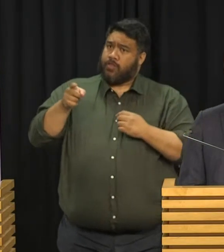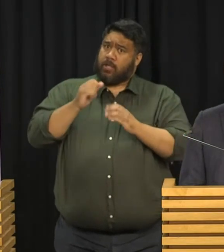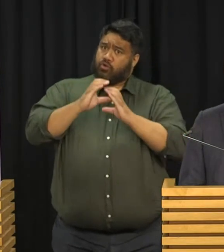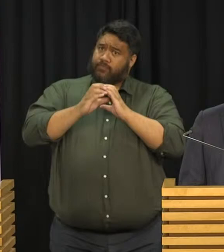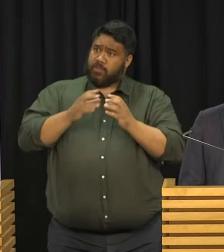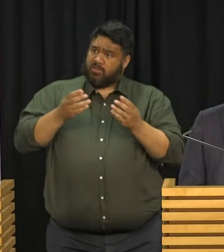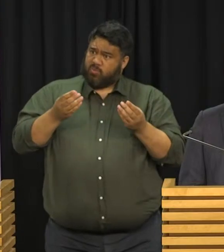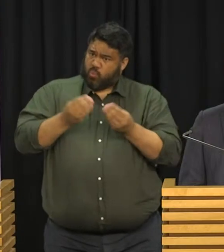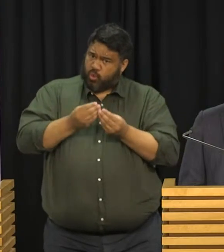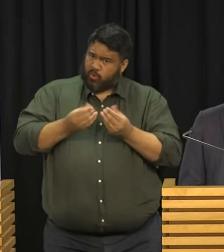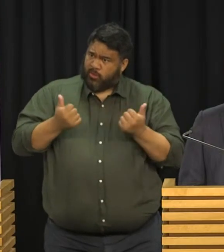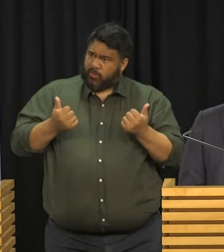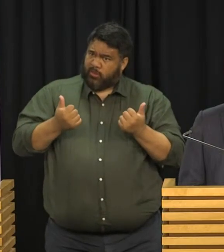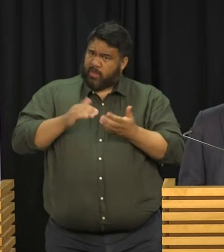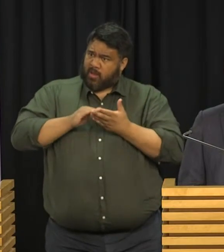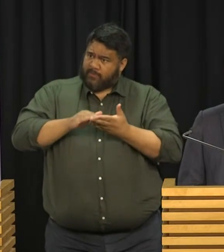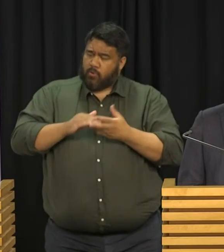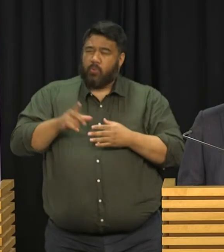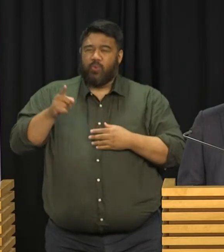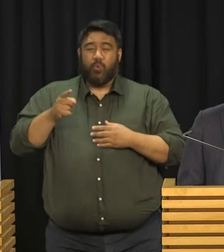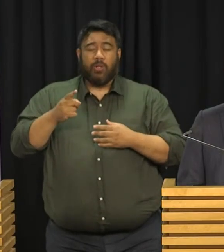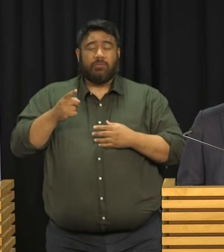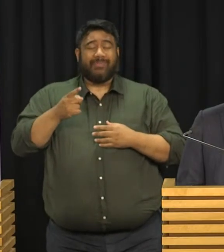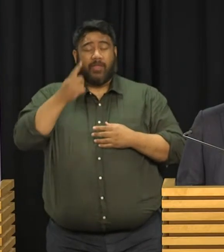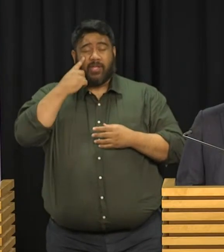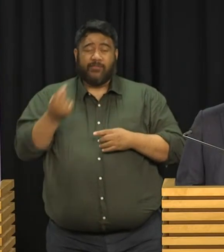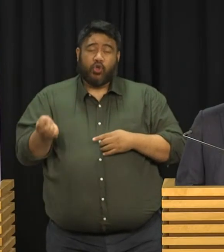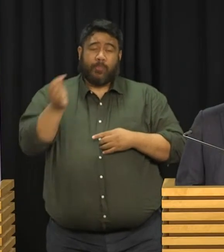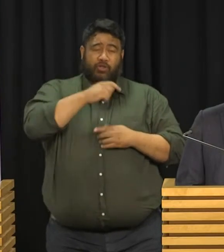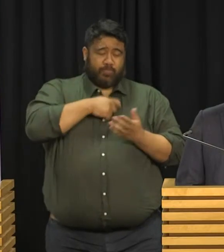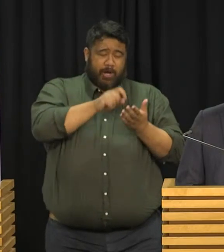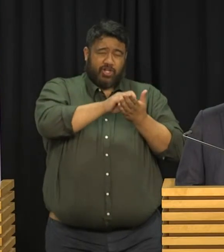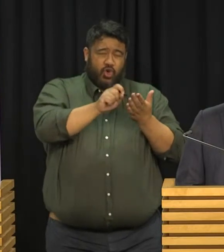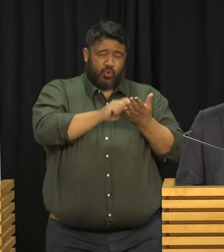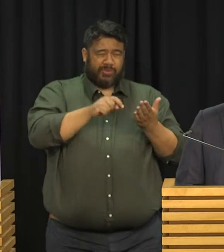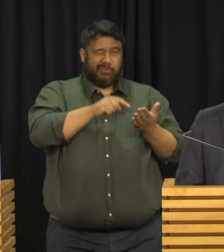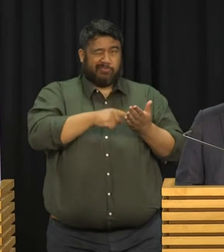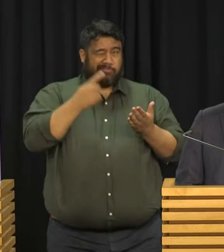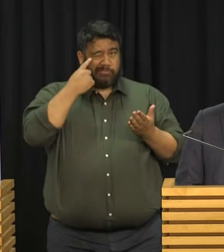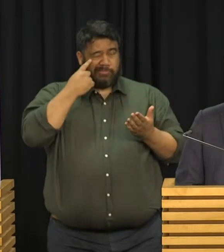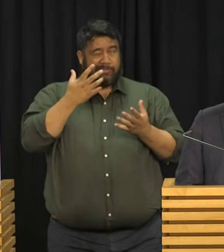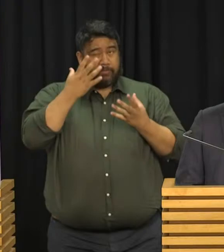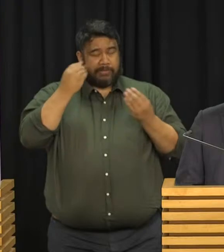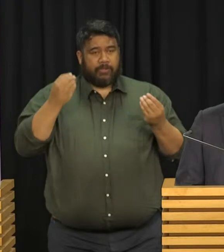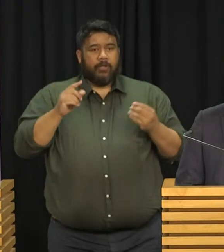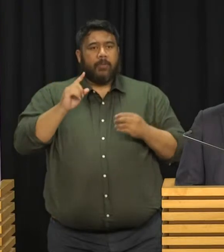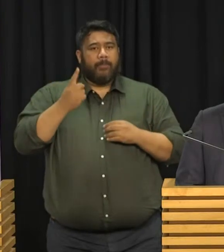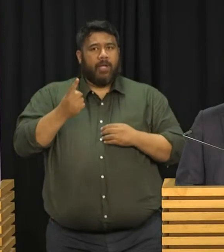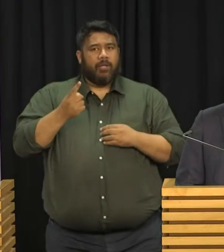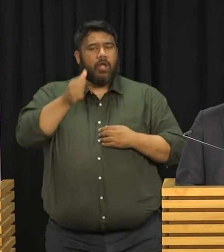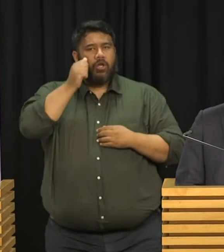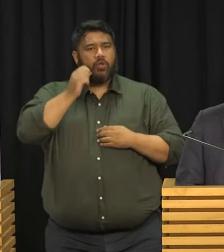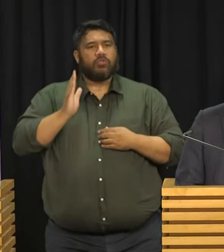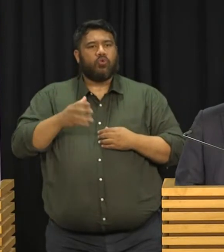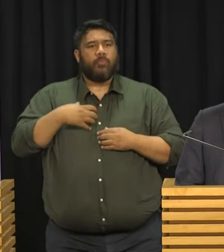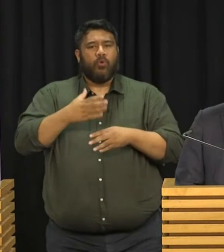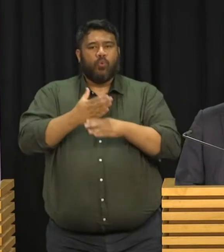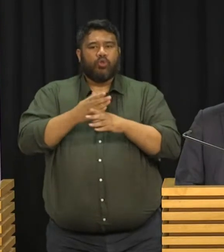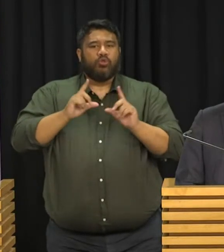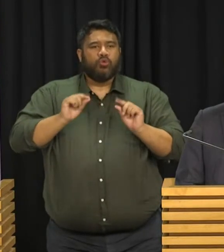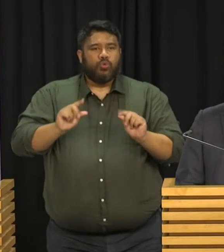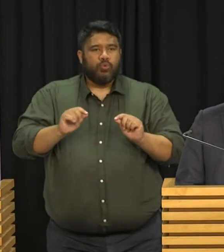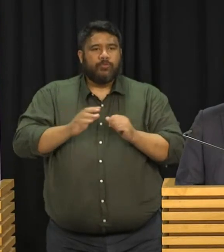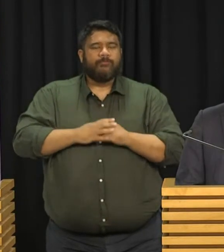notes again on the call. But certainly, I think there was an acceptance that there is work for us still to do, that